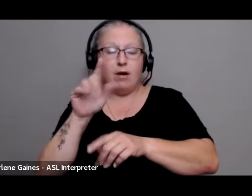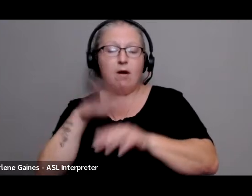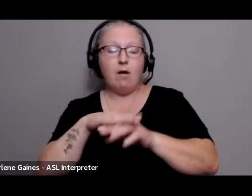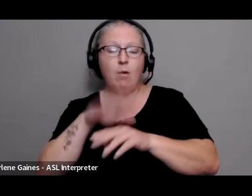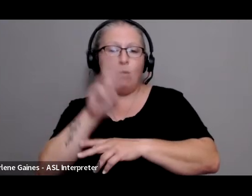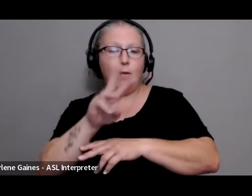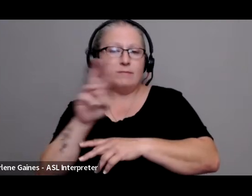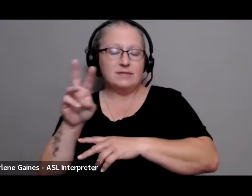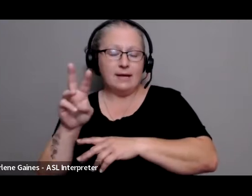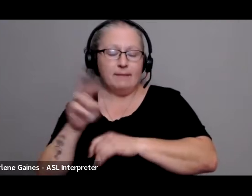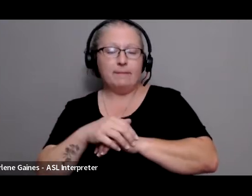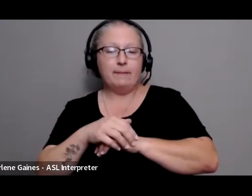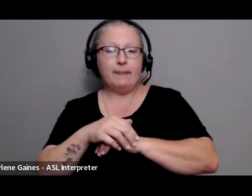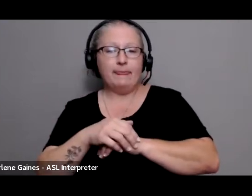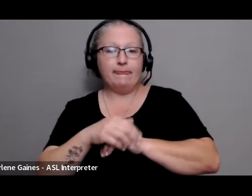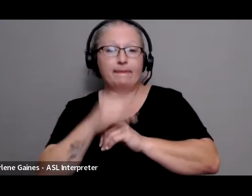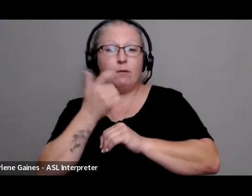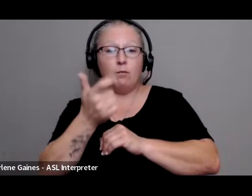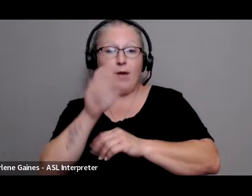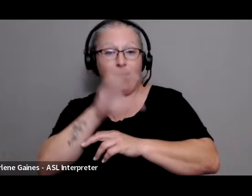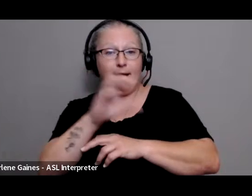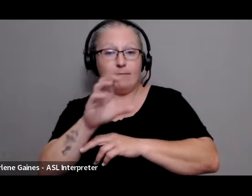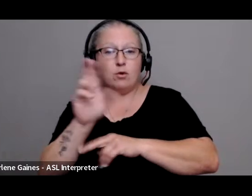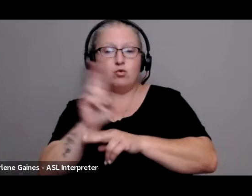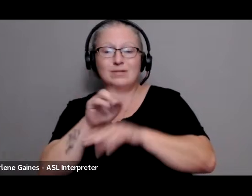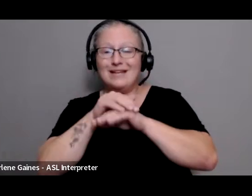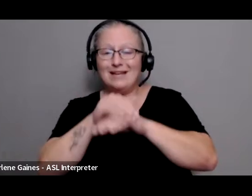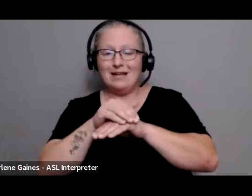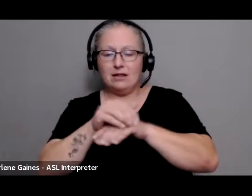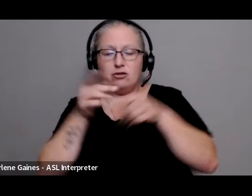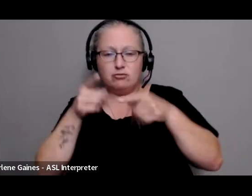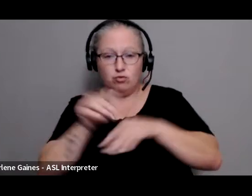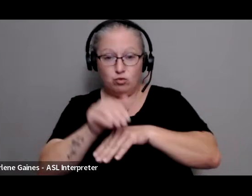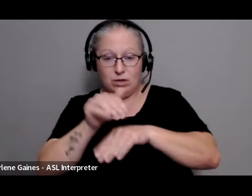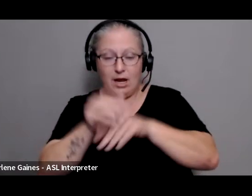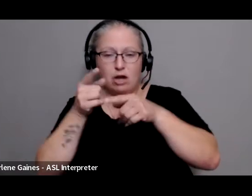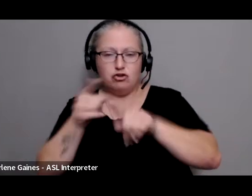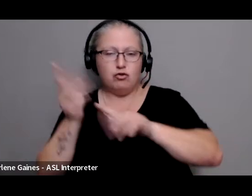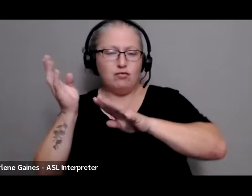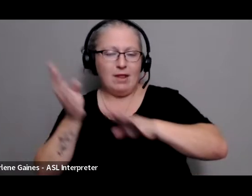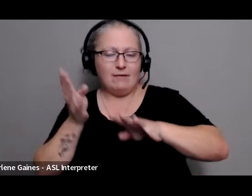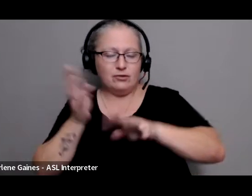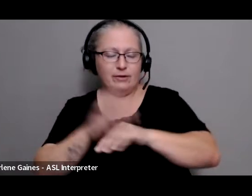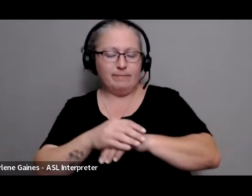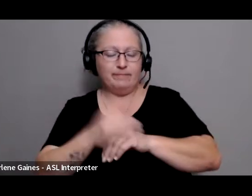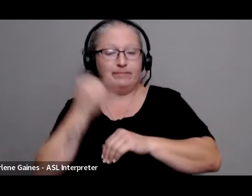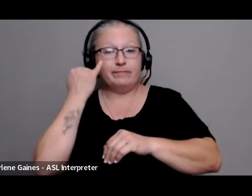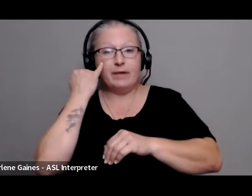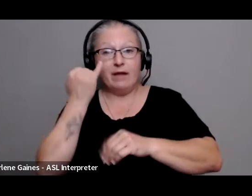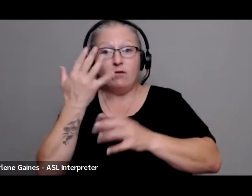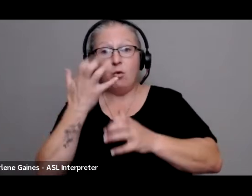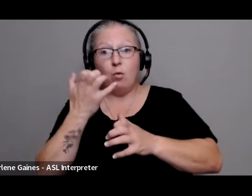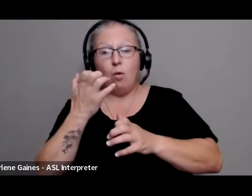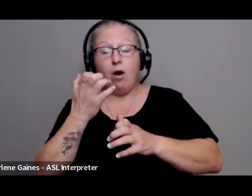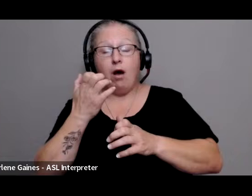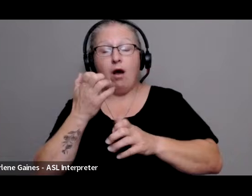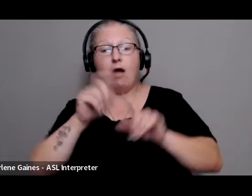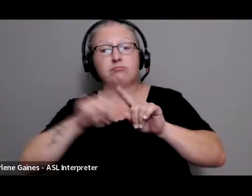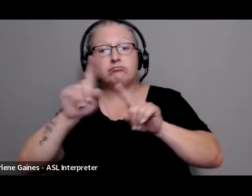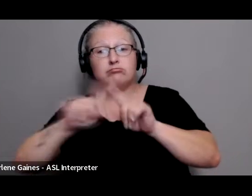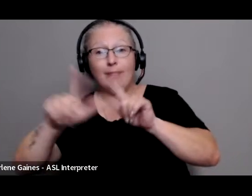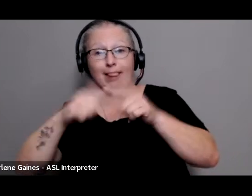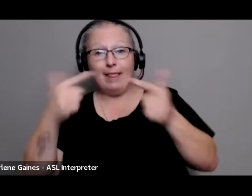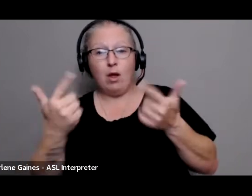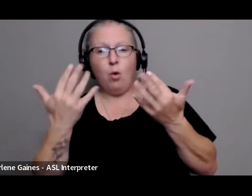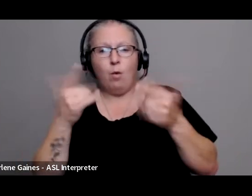website. You may view the captions in English as we live stream our meeting tonight, and you may view the captions in a variety of